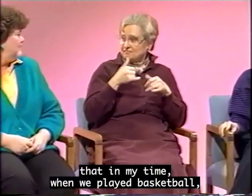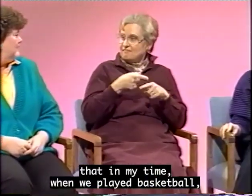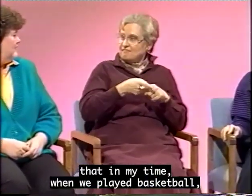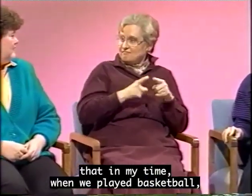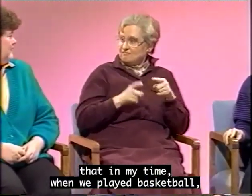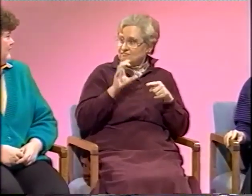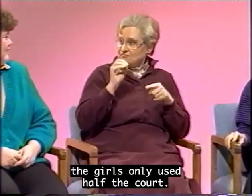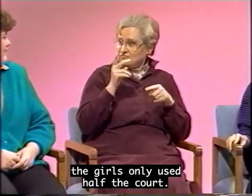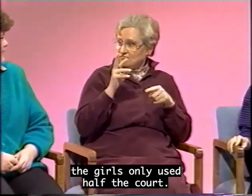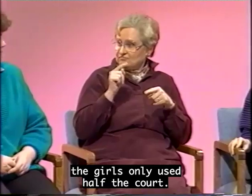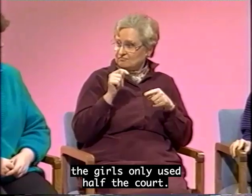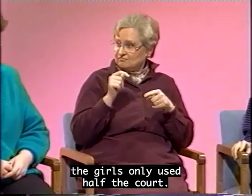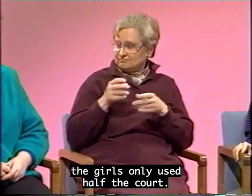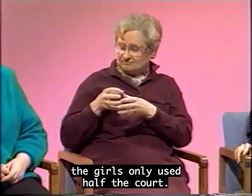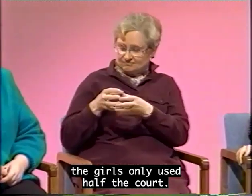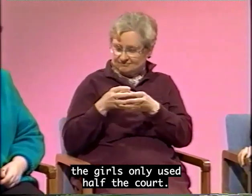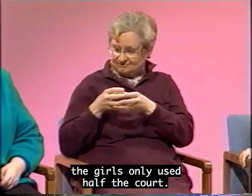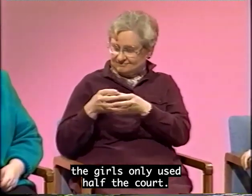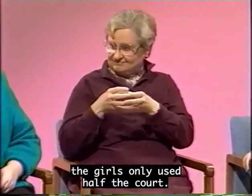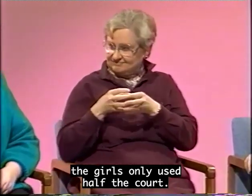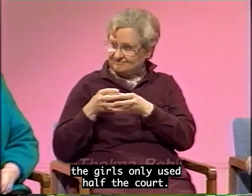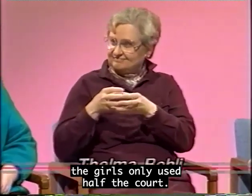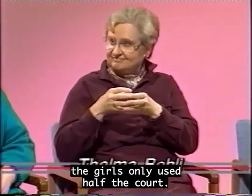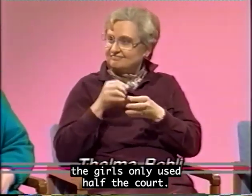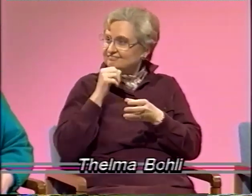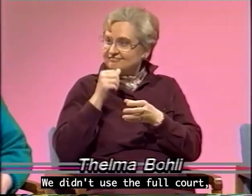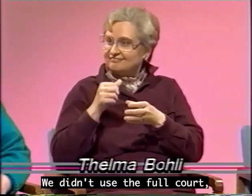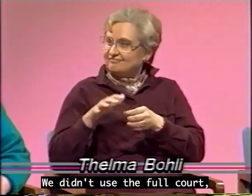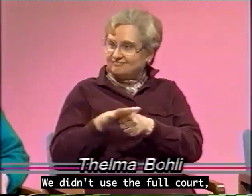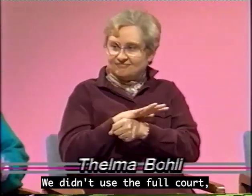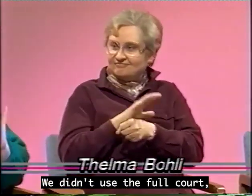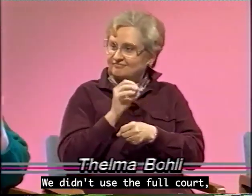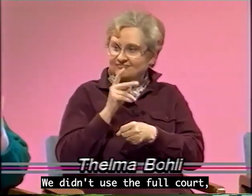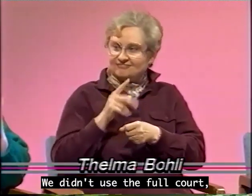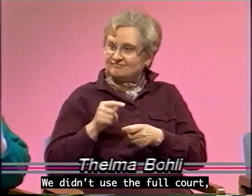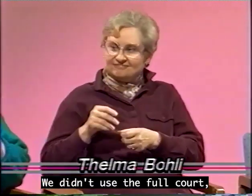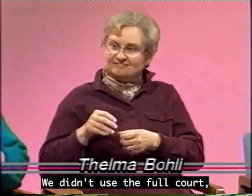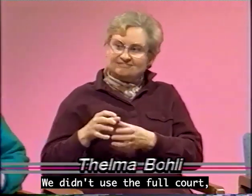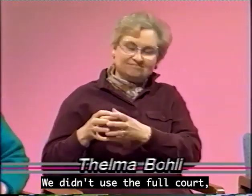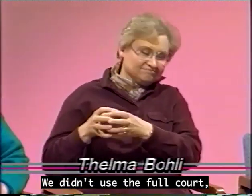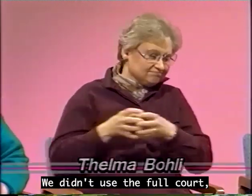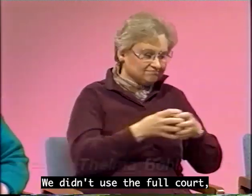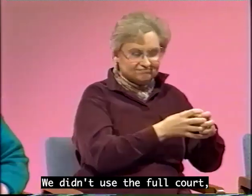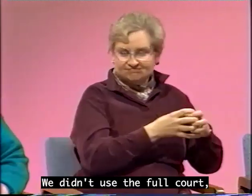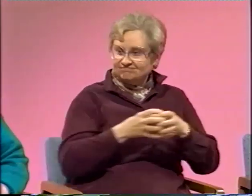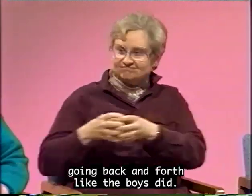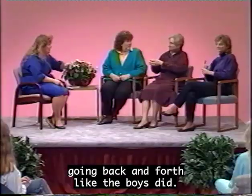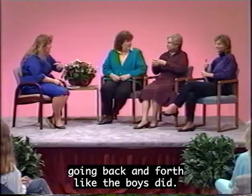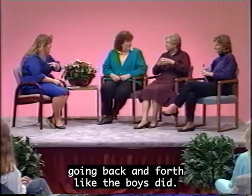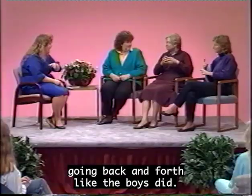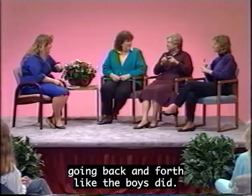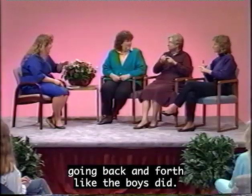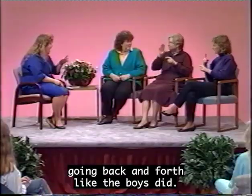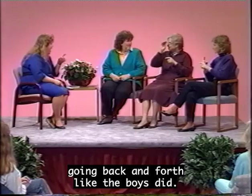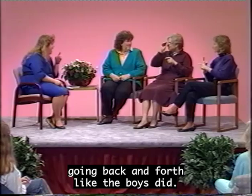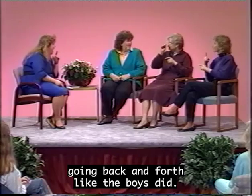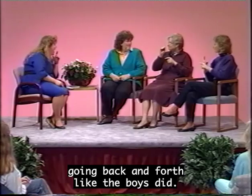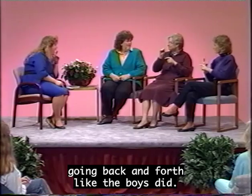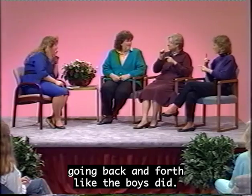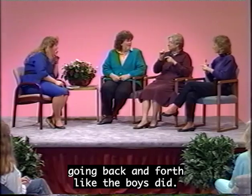played basketball, the girls only used half the court. We didn't use the full court going back and forth like the boys